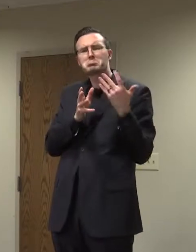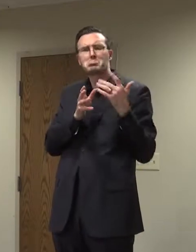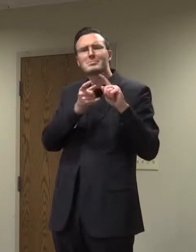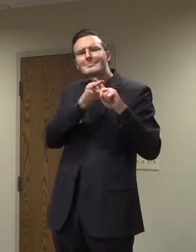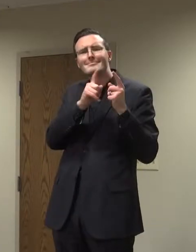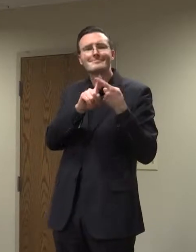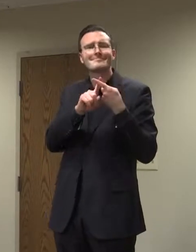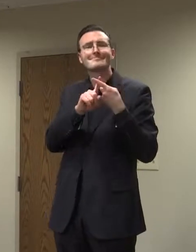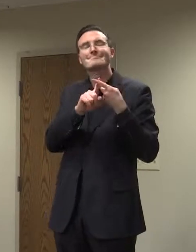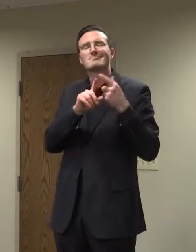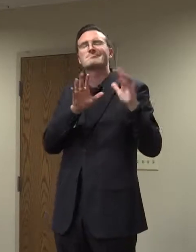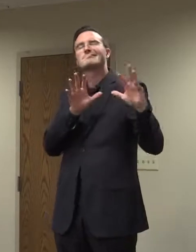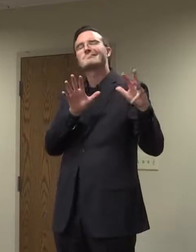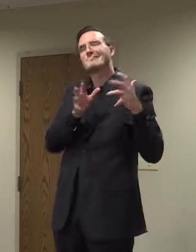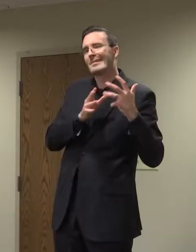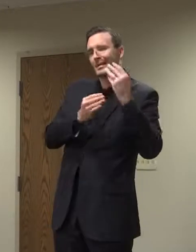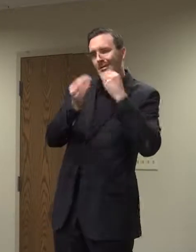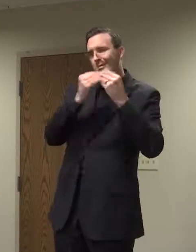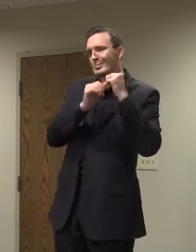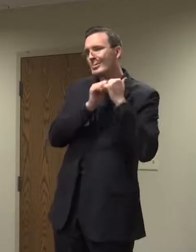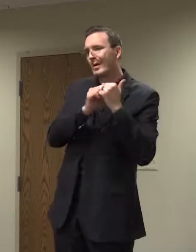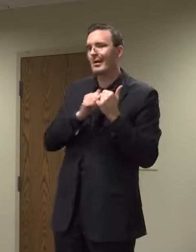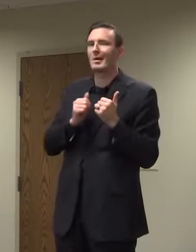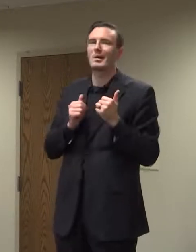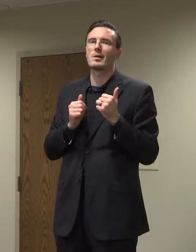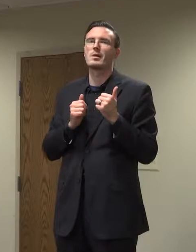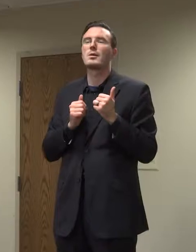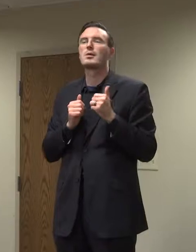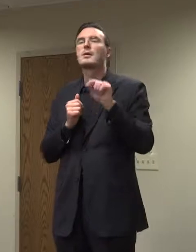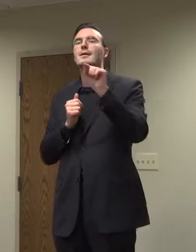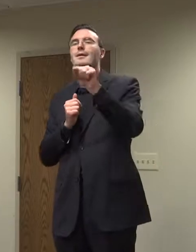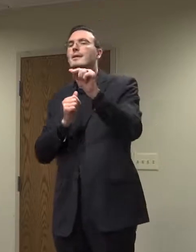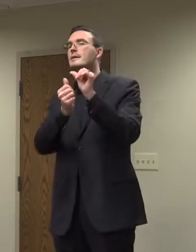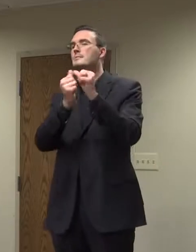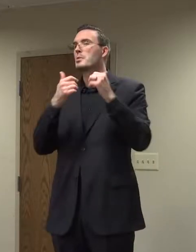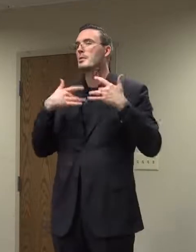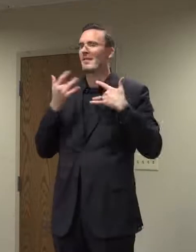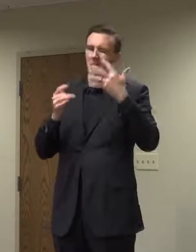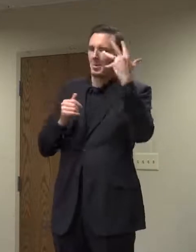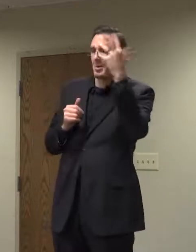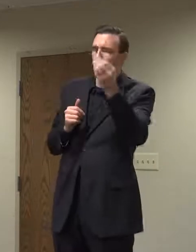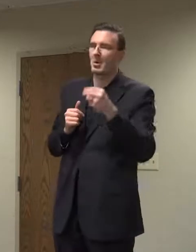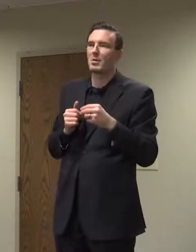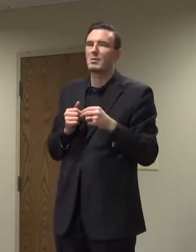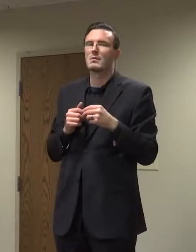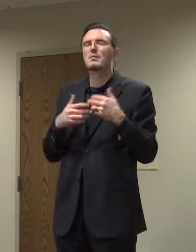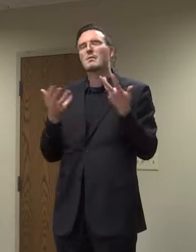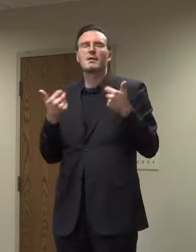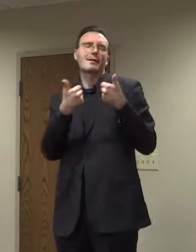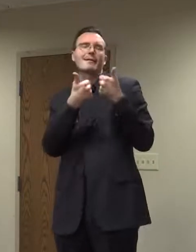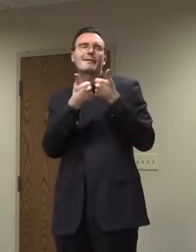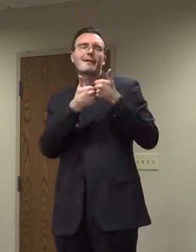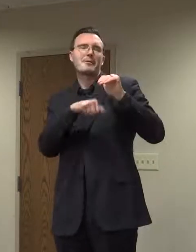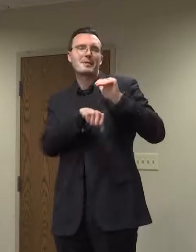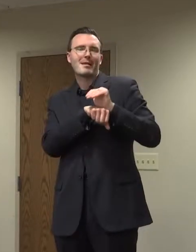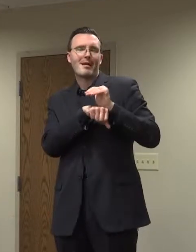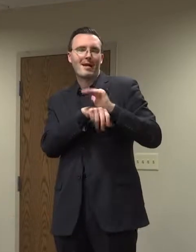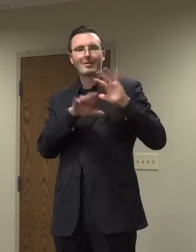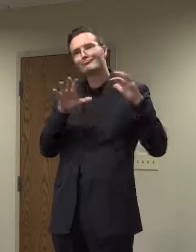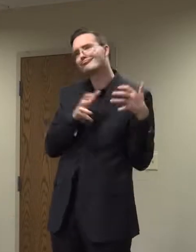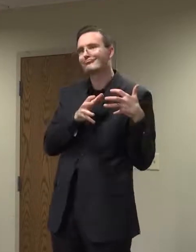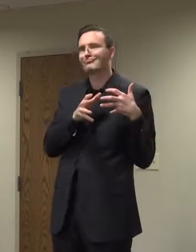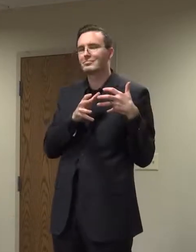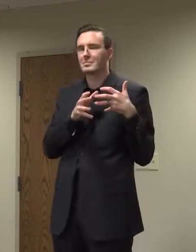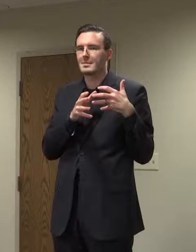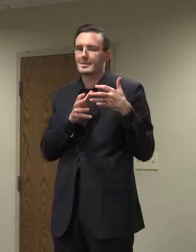household. It is the sporting event. It is the game night. It is the games, the pickups that